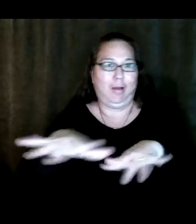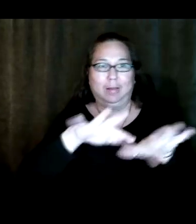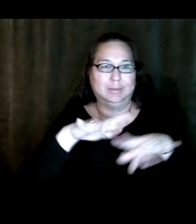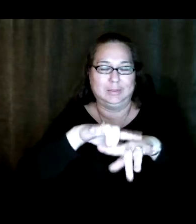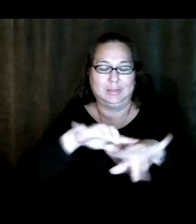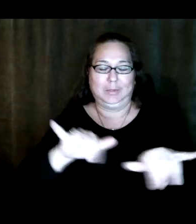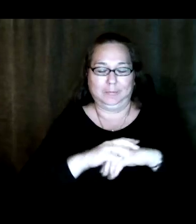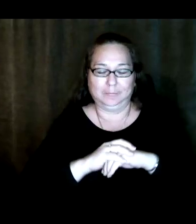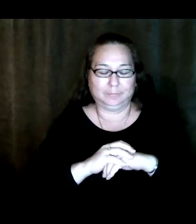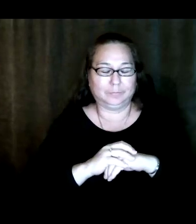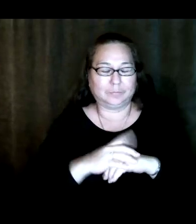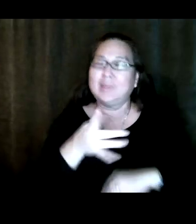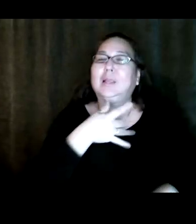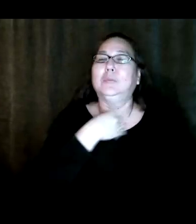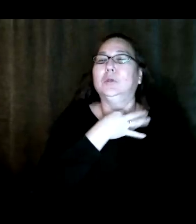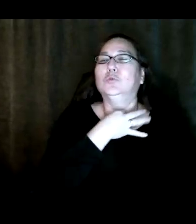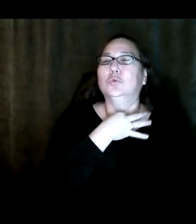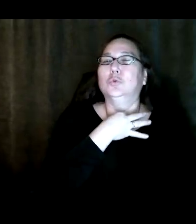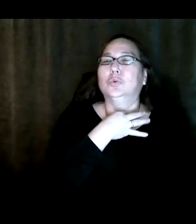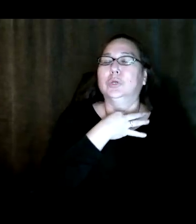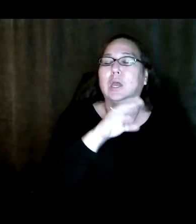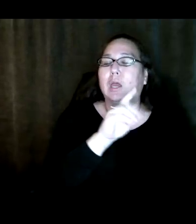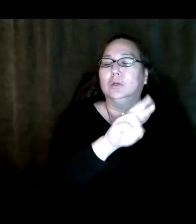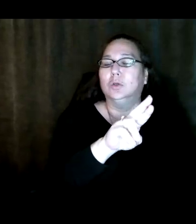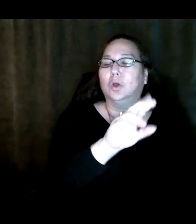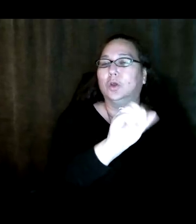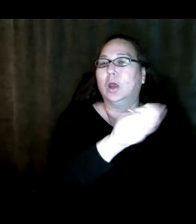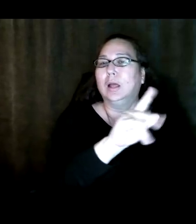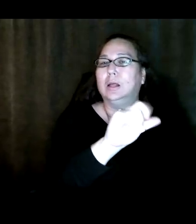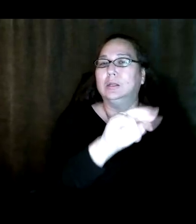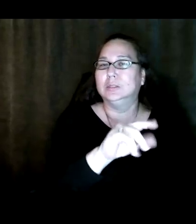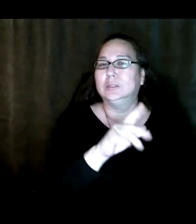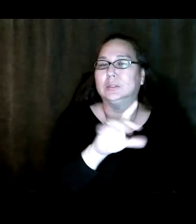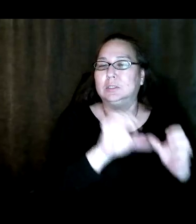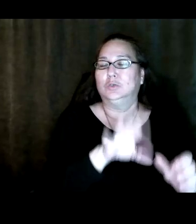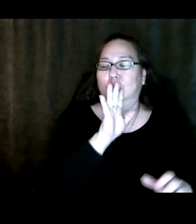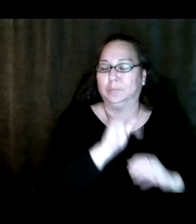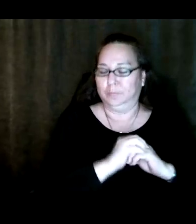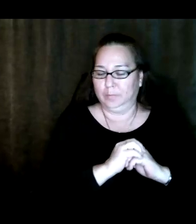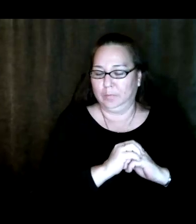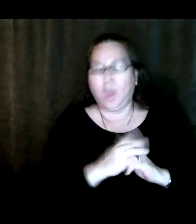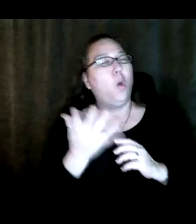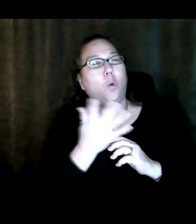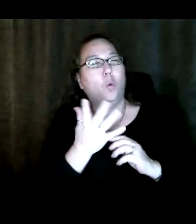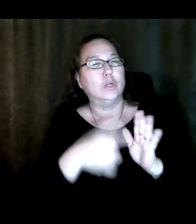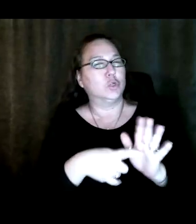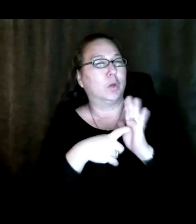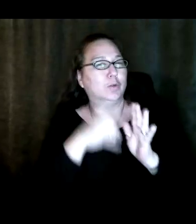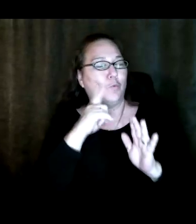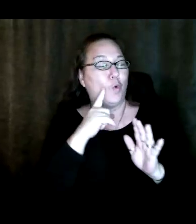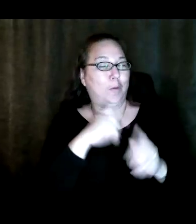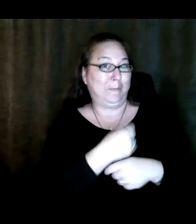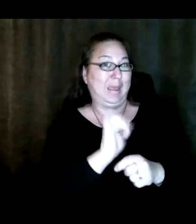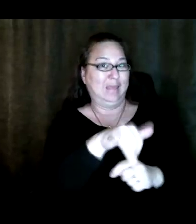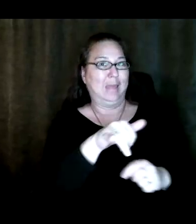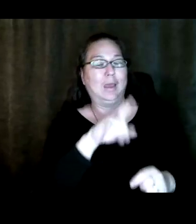it's just made me more curious around, like, what is the particular option for making it a requirement versus the